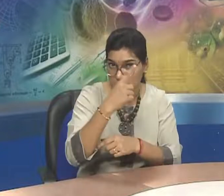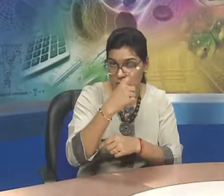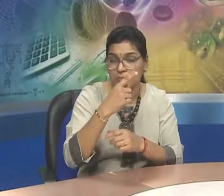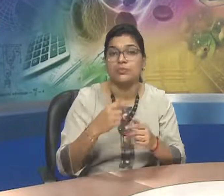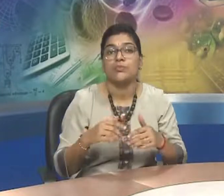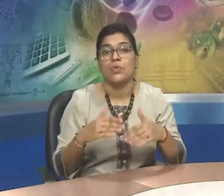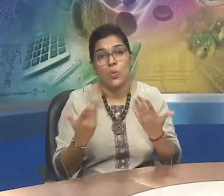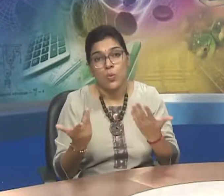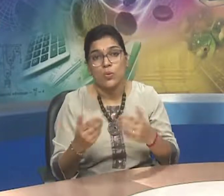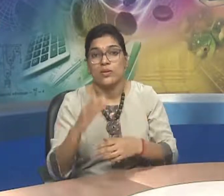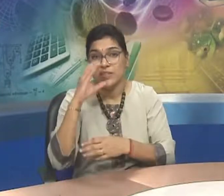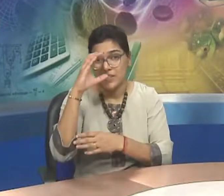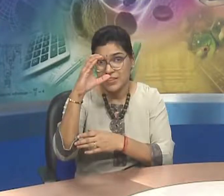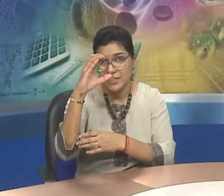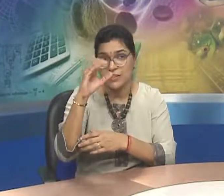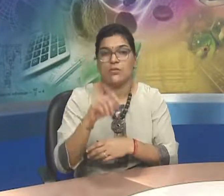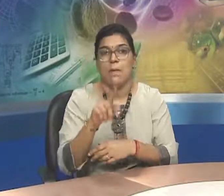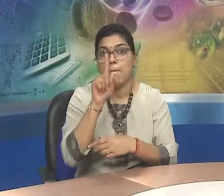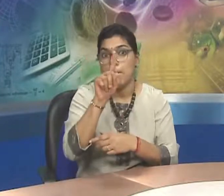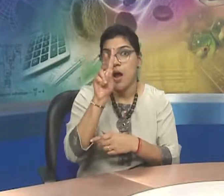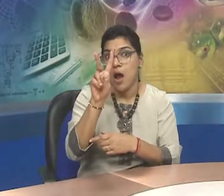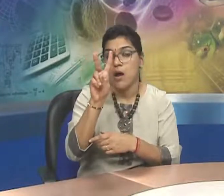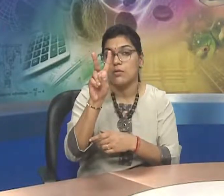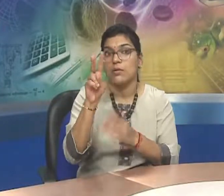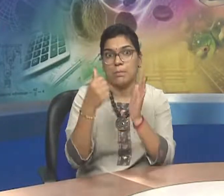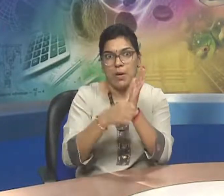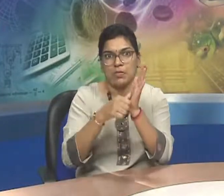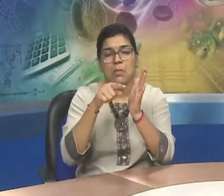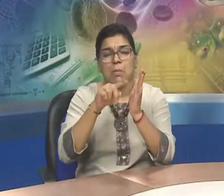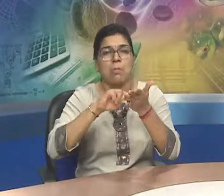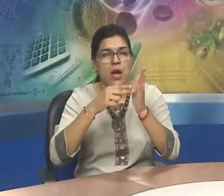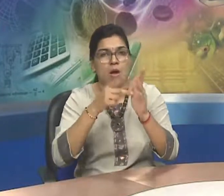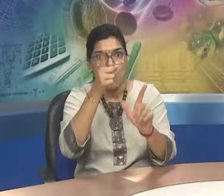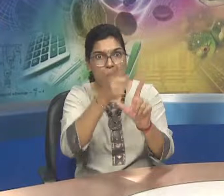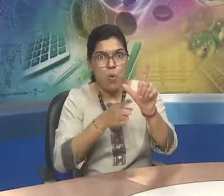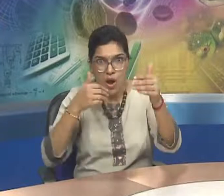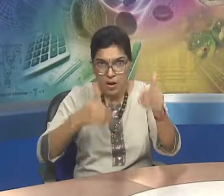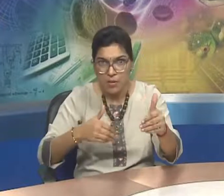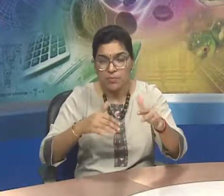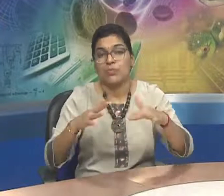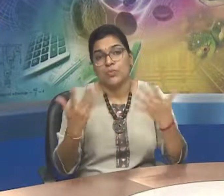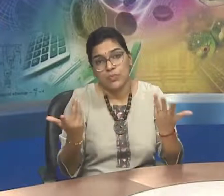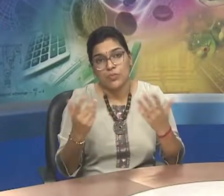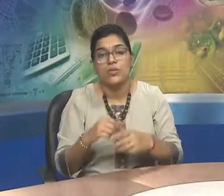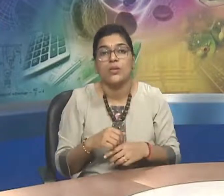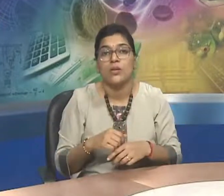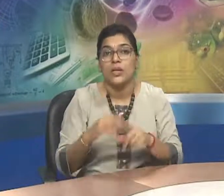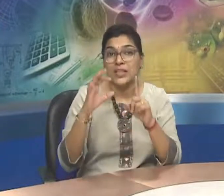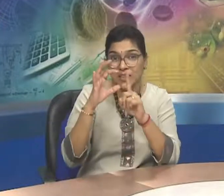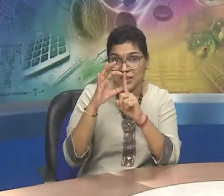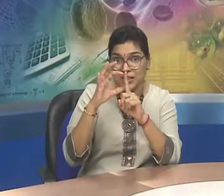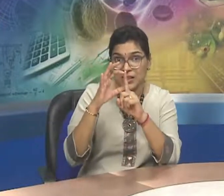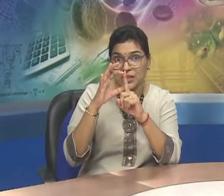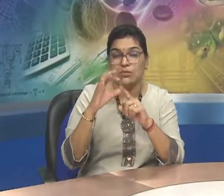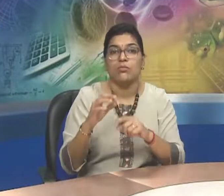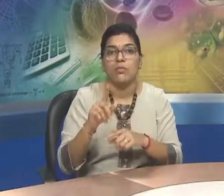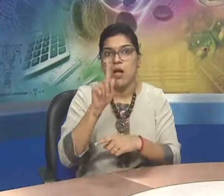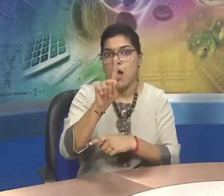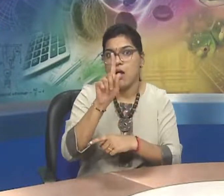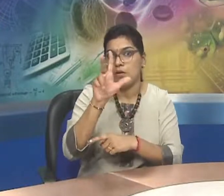option says 6 months, C option says 12 months, and D option says 18 months. So you have to